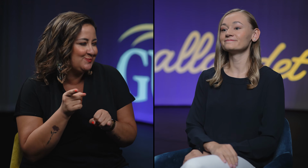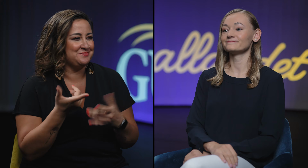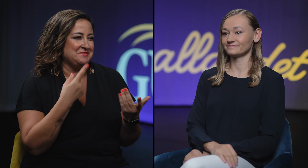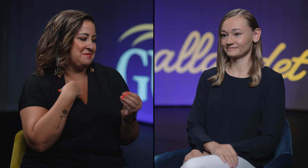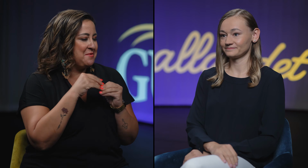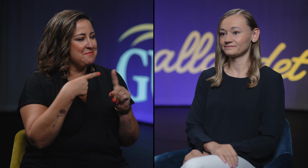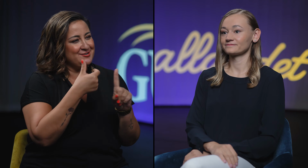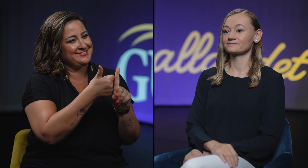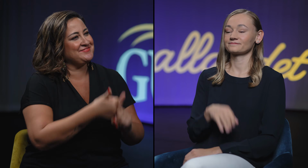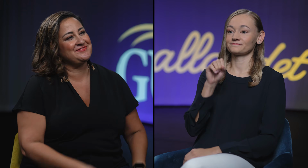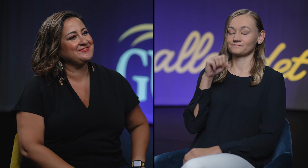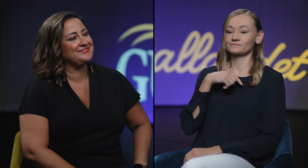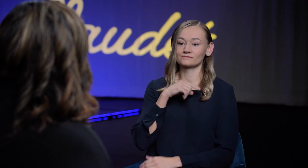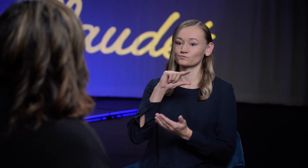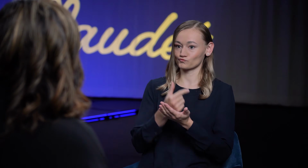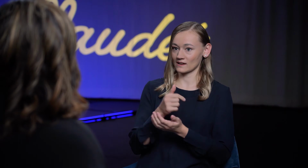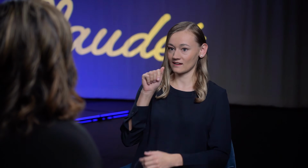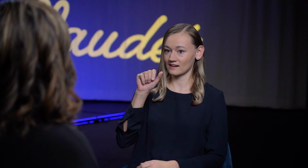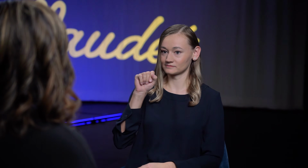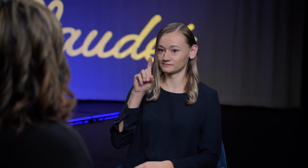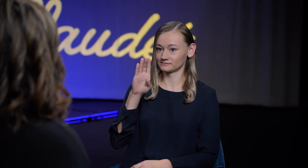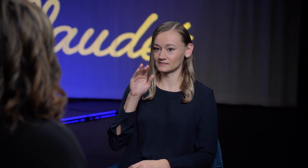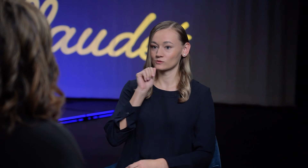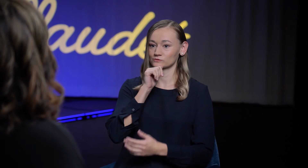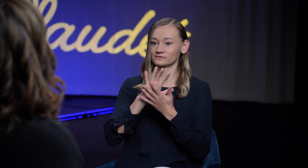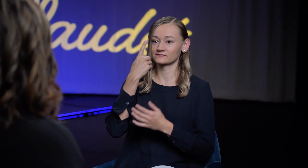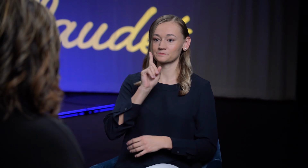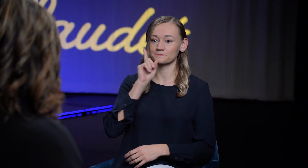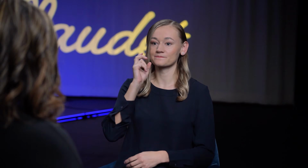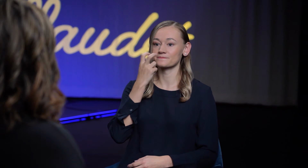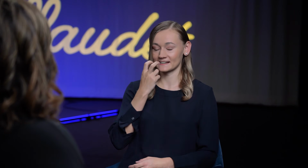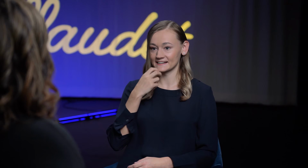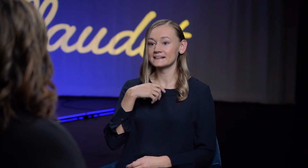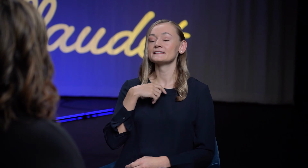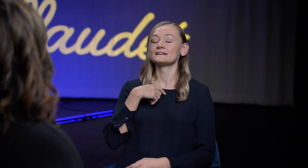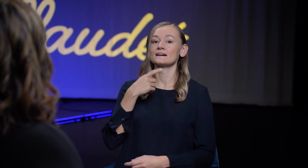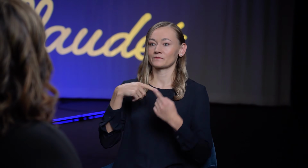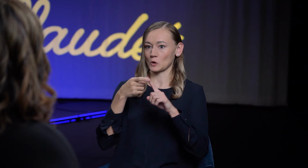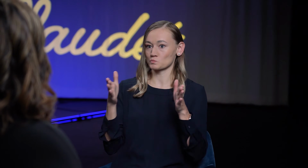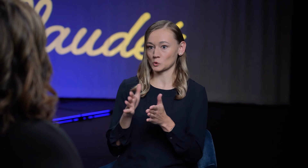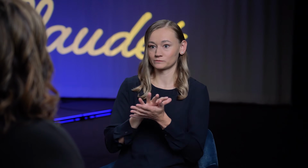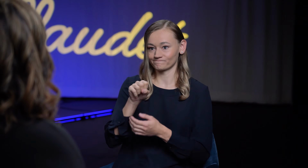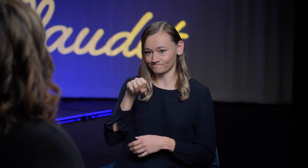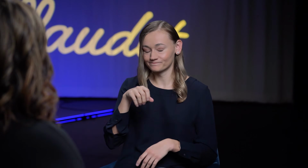Tell me more about yourself. I graduated from ASDB, Arizona School for the Deaf and Blind, and I come from a small